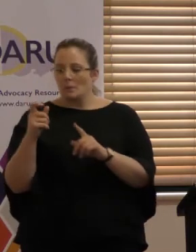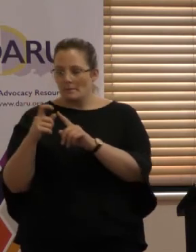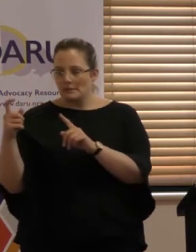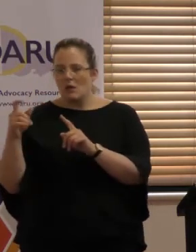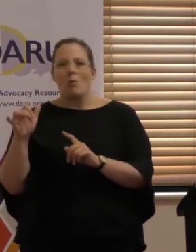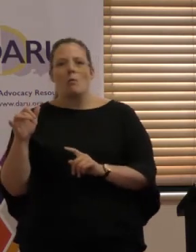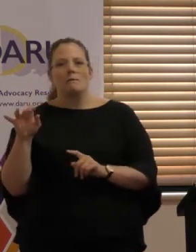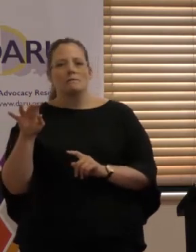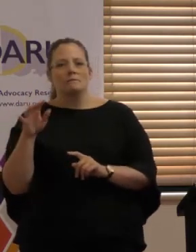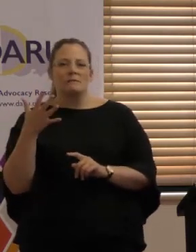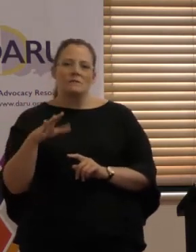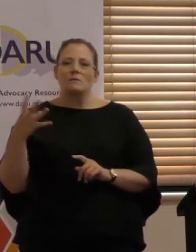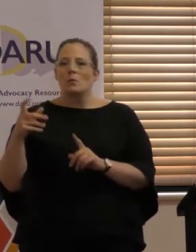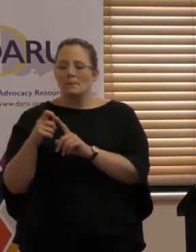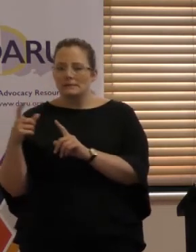54%